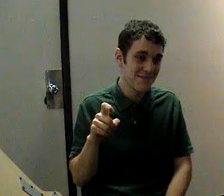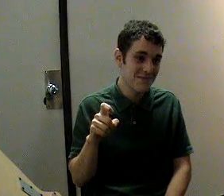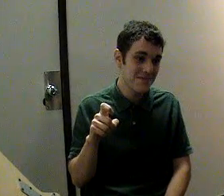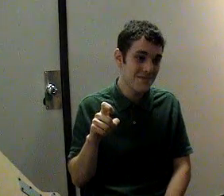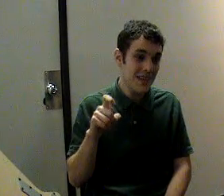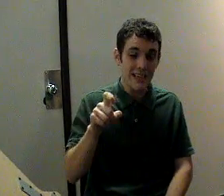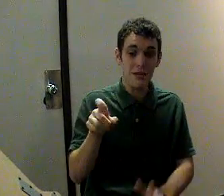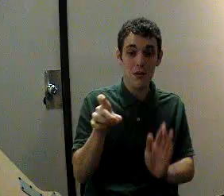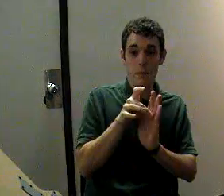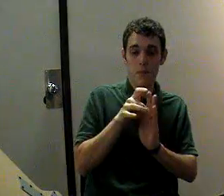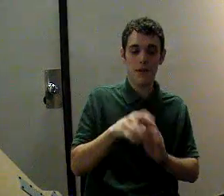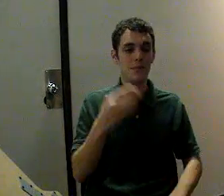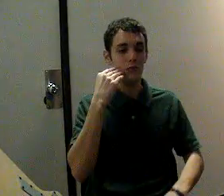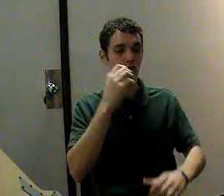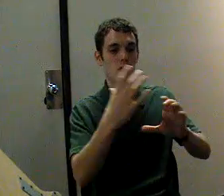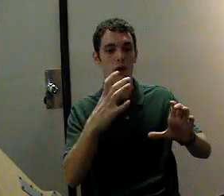and then you can stop.